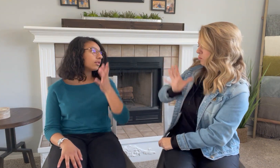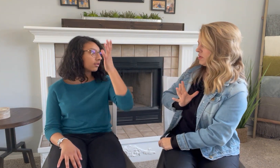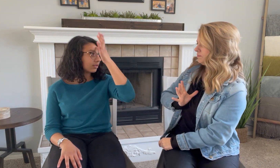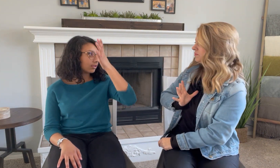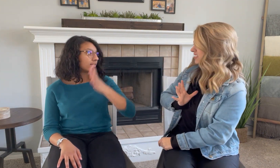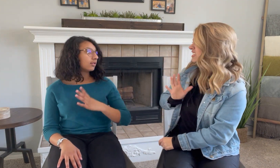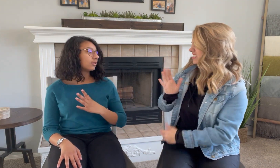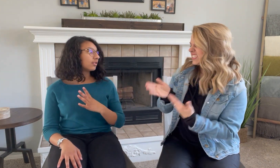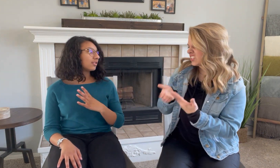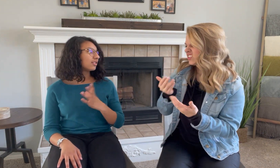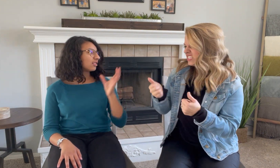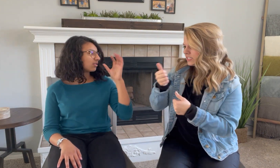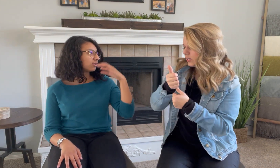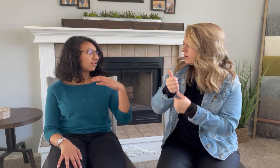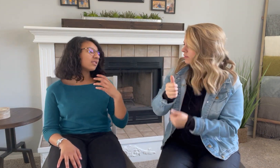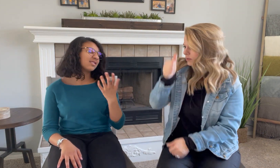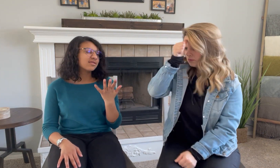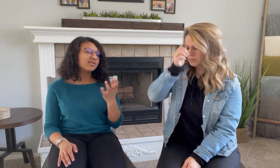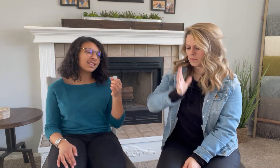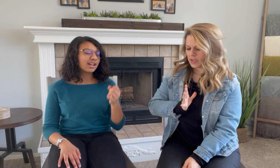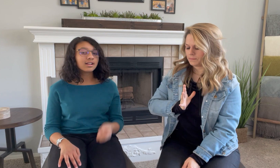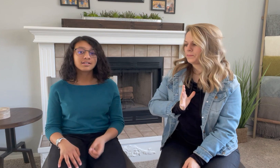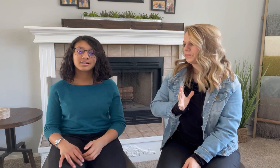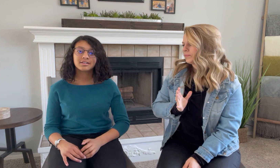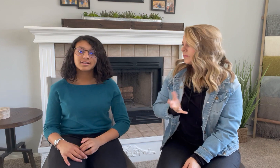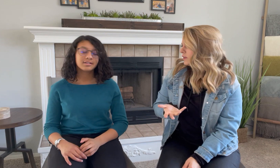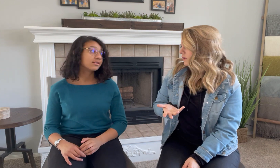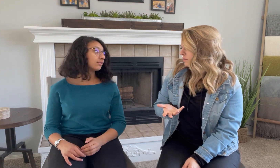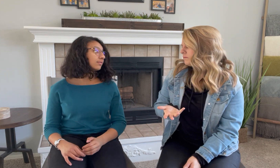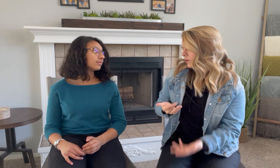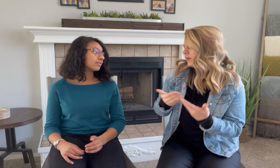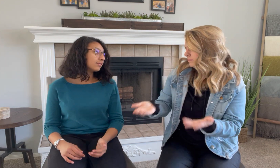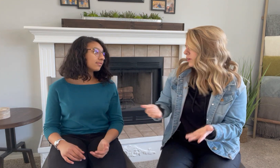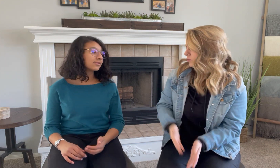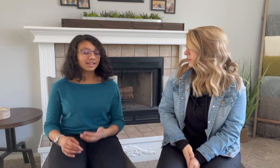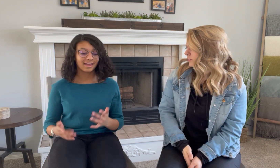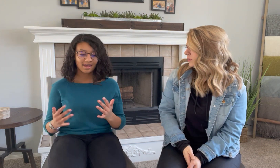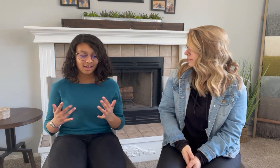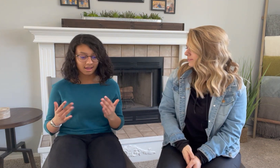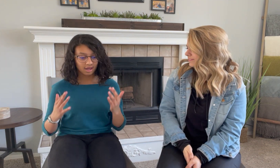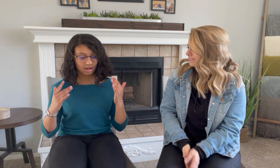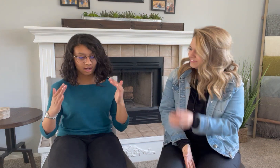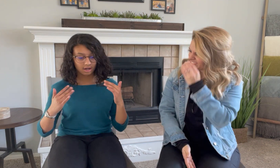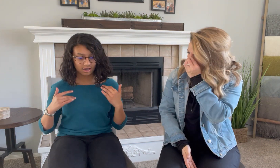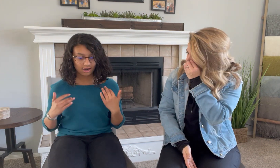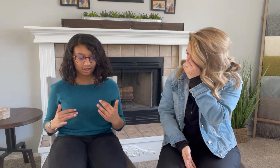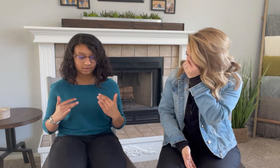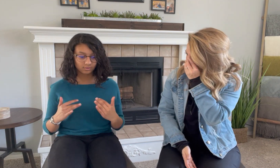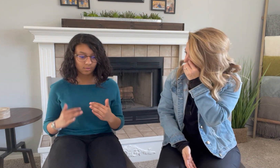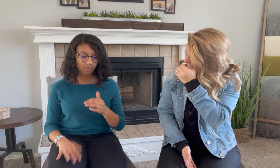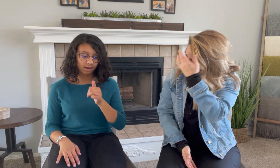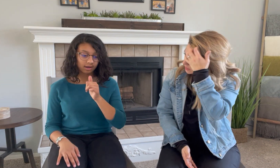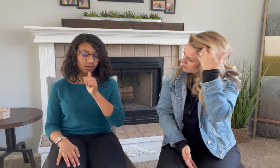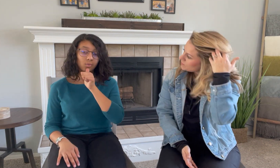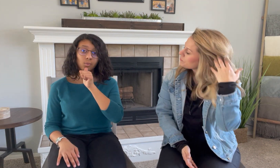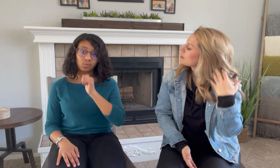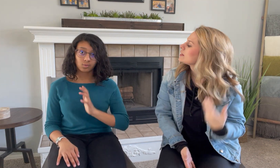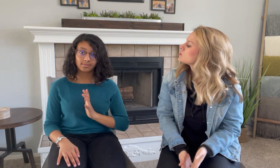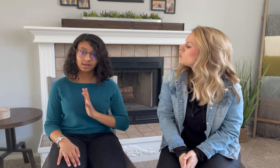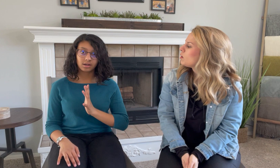open. It's a little easier. Man. All right, now the next one. The next one is